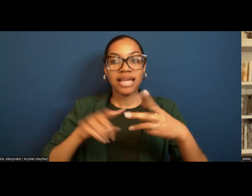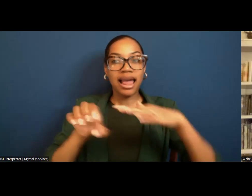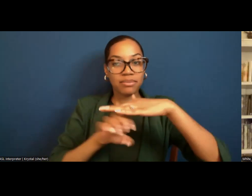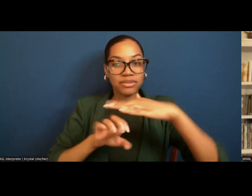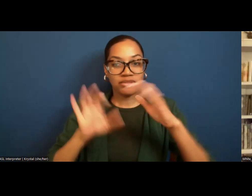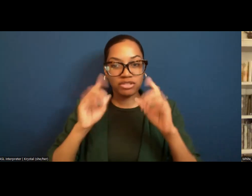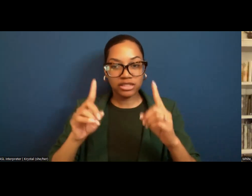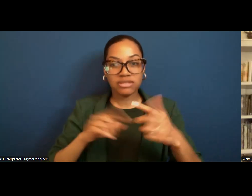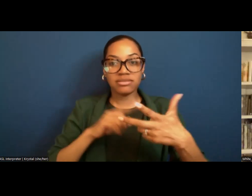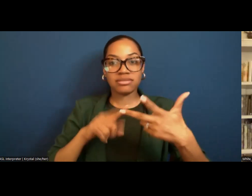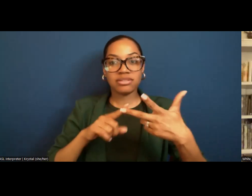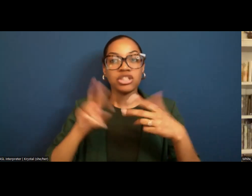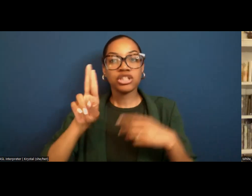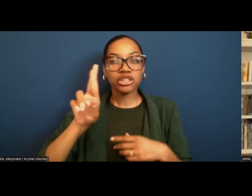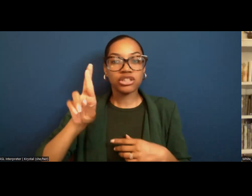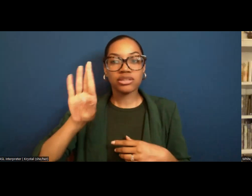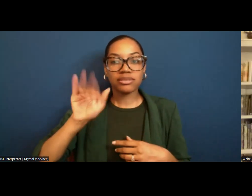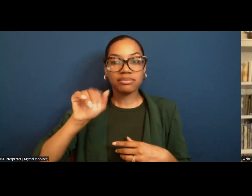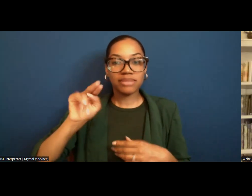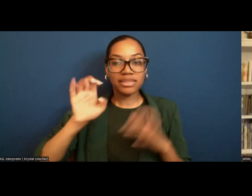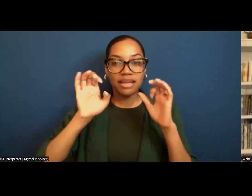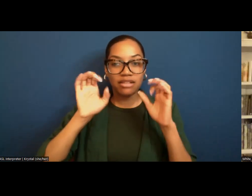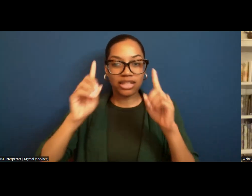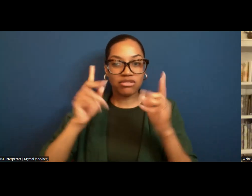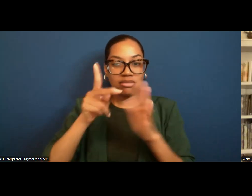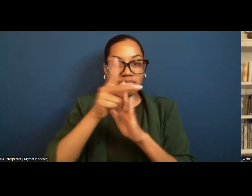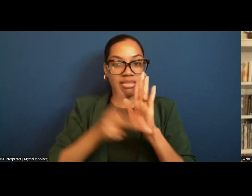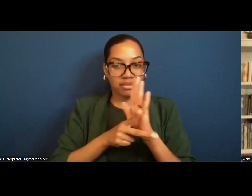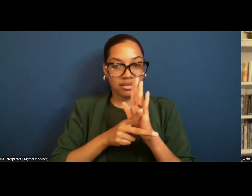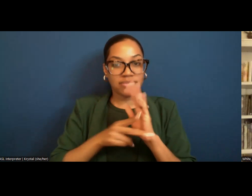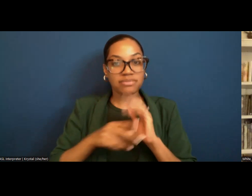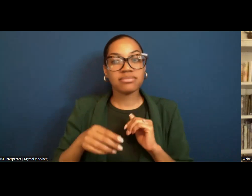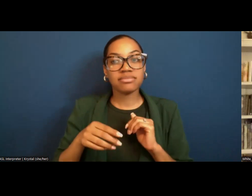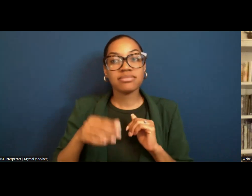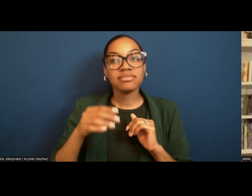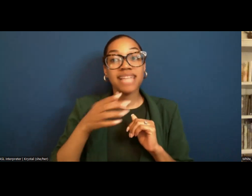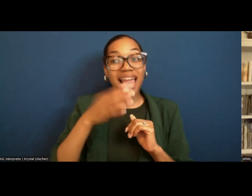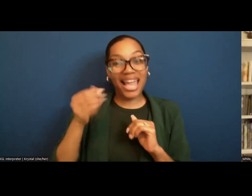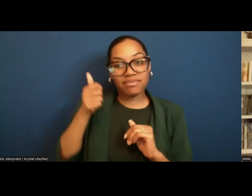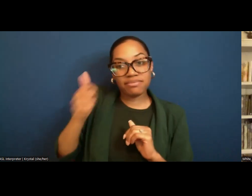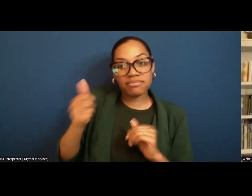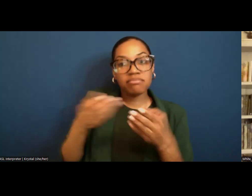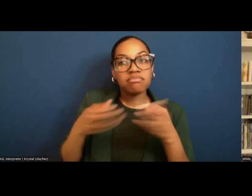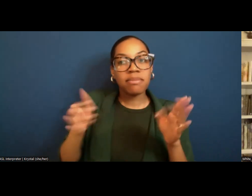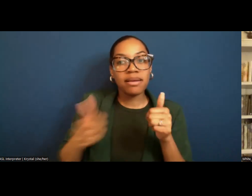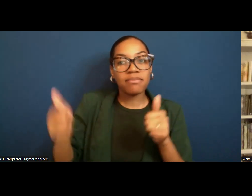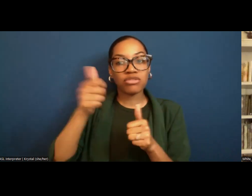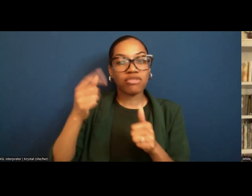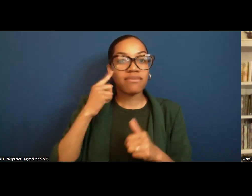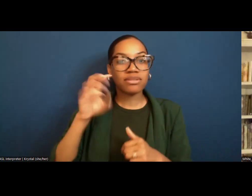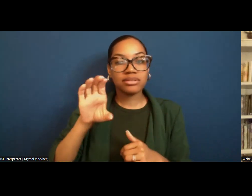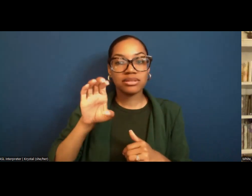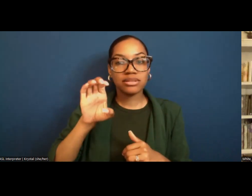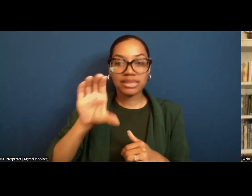and is the CEO and visionary founder of Anasa Consulting. I'm hoping I'm pronouncing that right. You can correct me